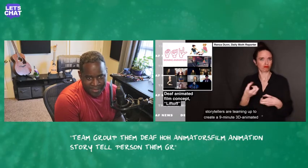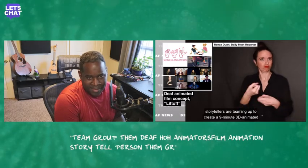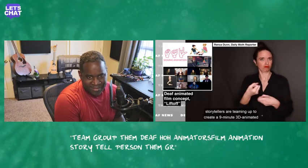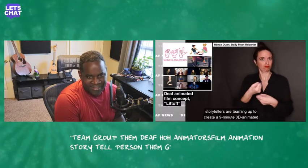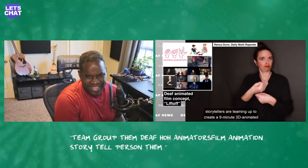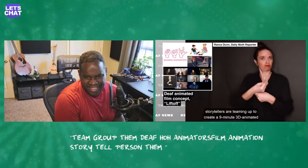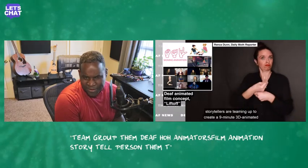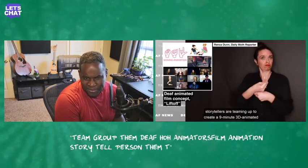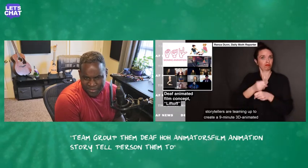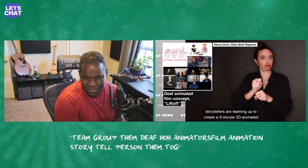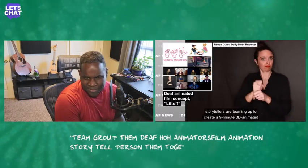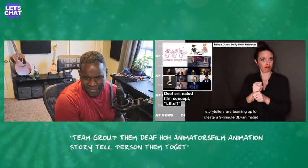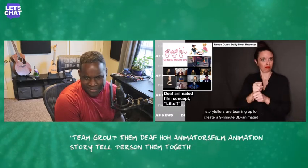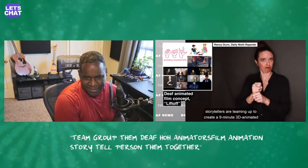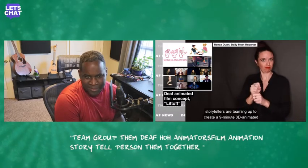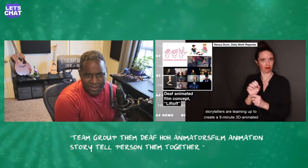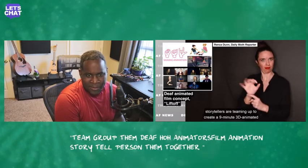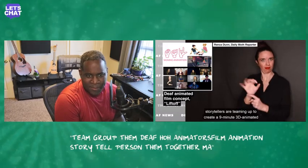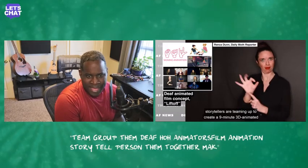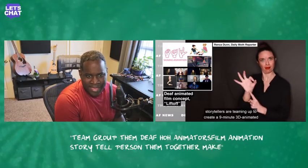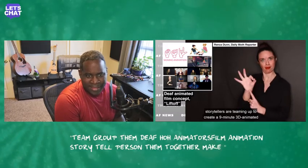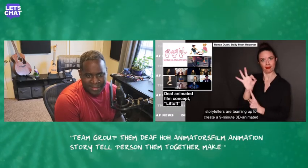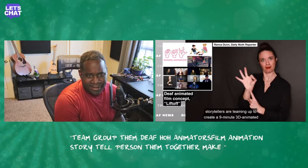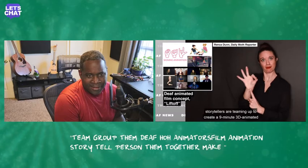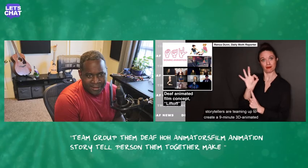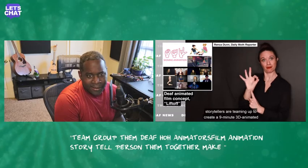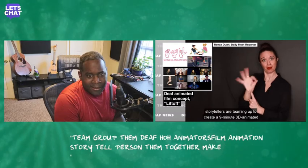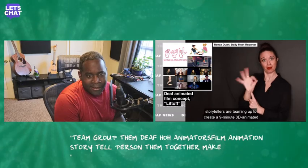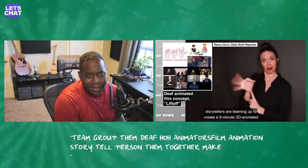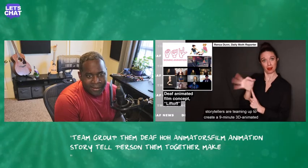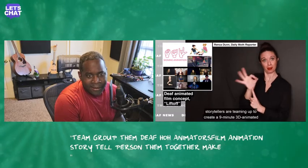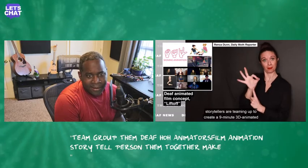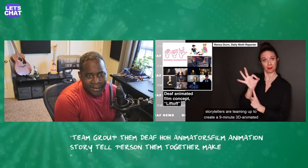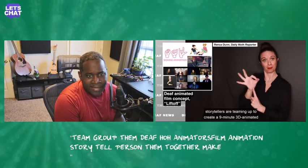them together make